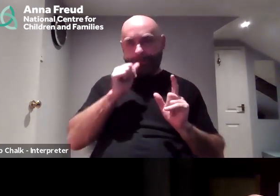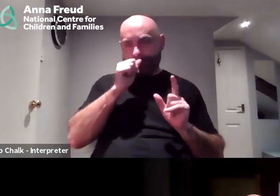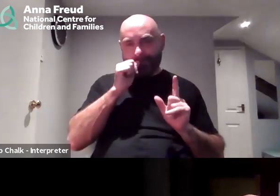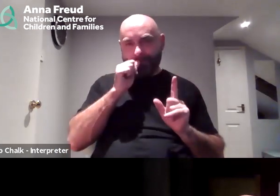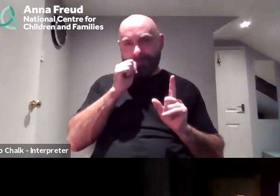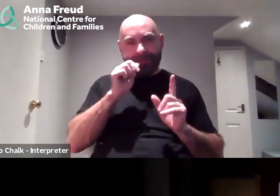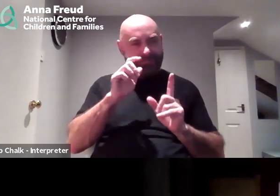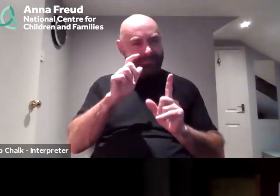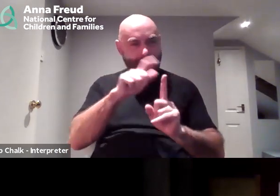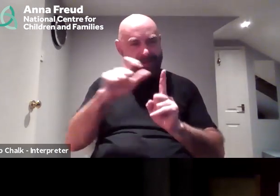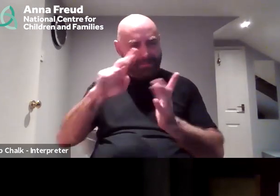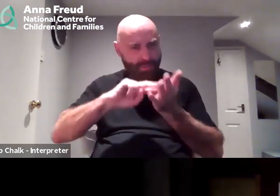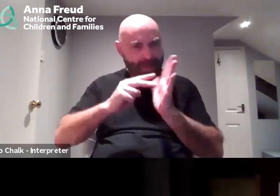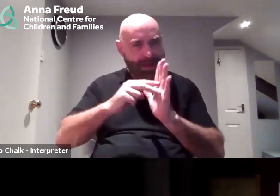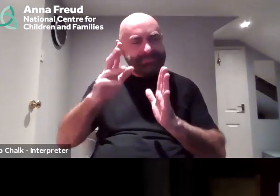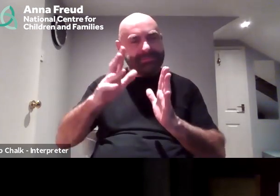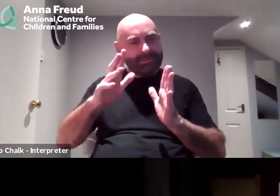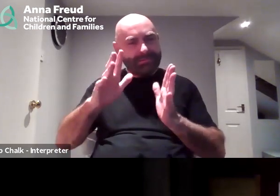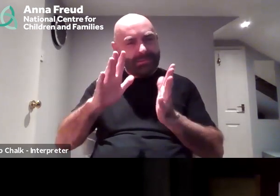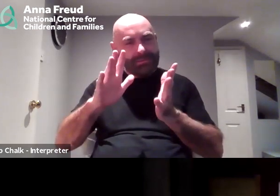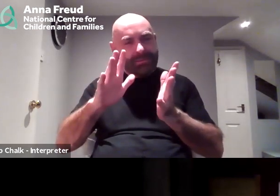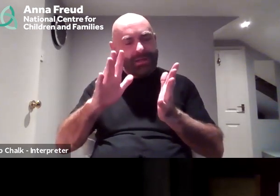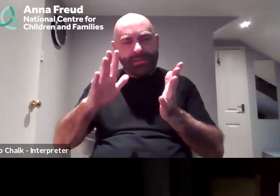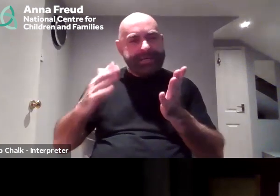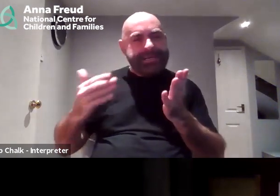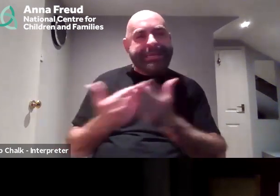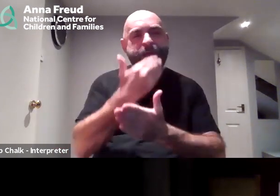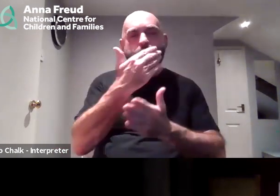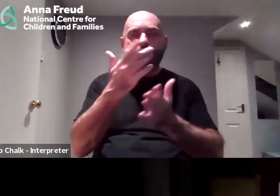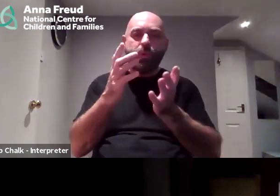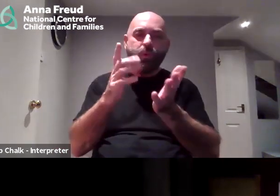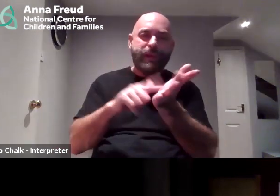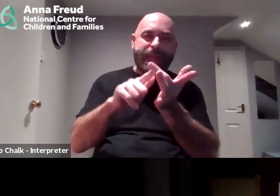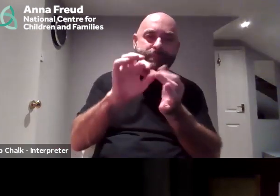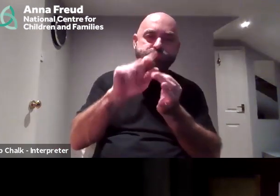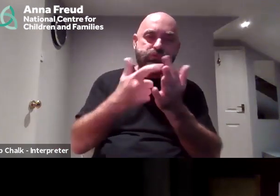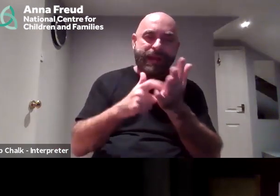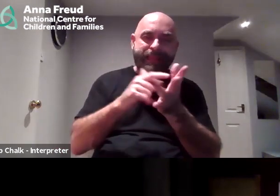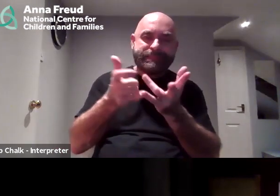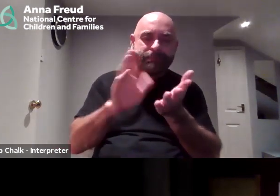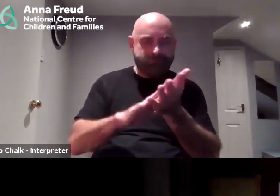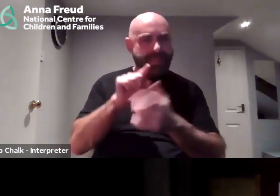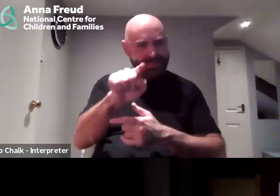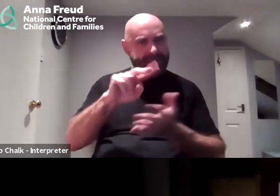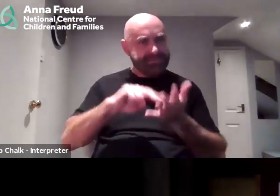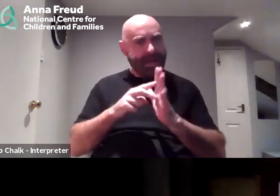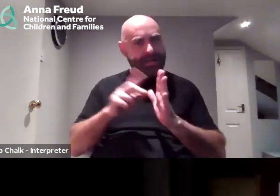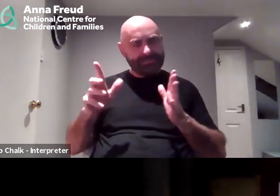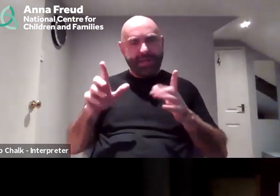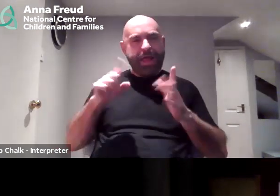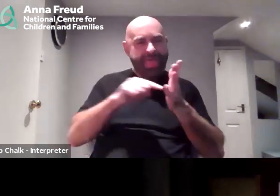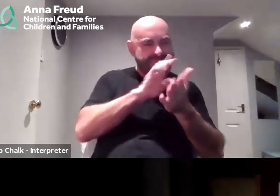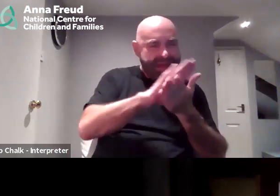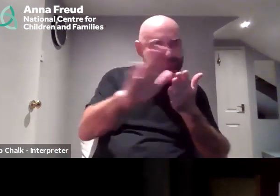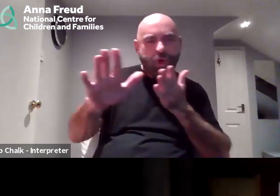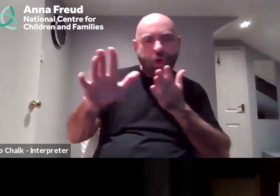mean, the jargon term is neoliberalism, but that was planned. It was people meeting